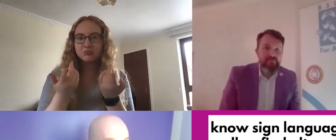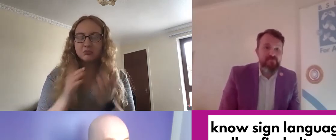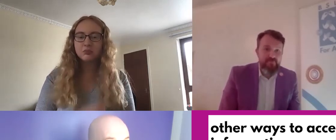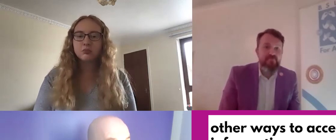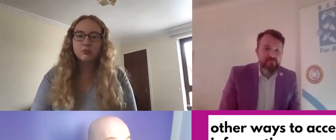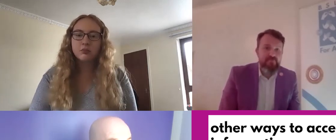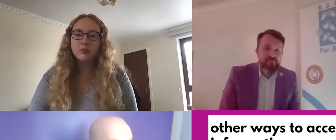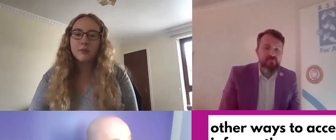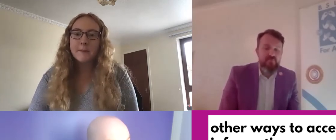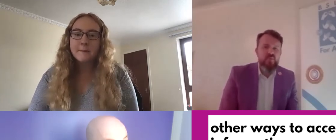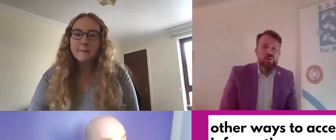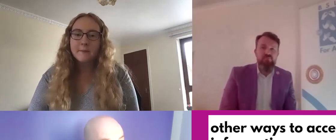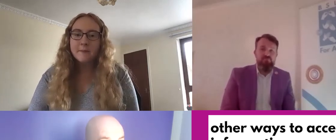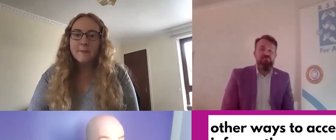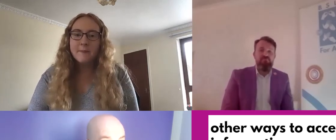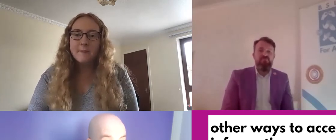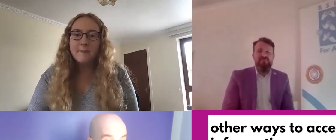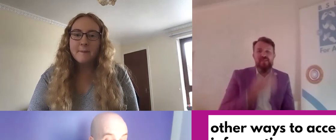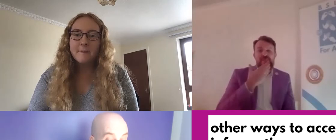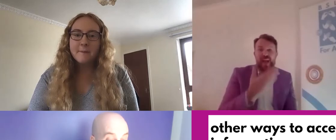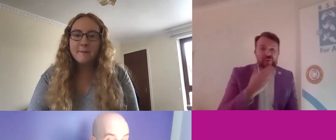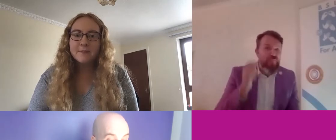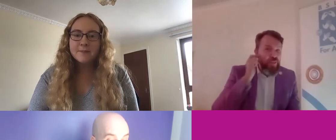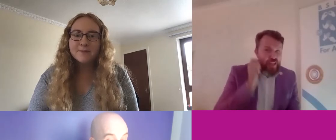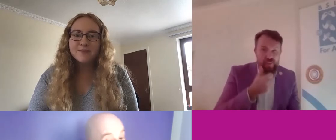just finding other ways to access information.